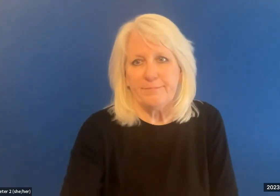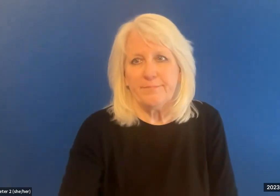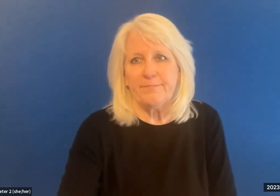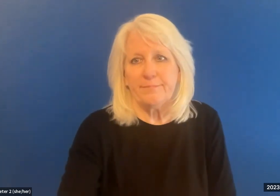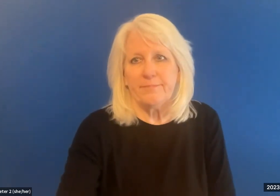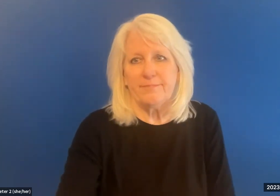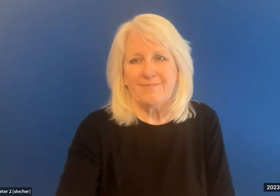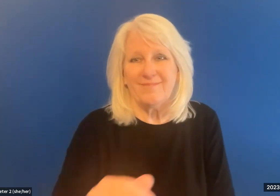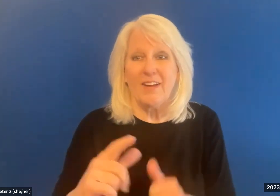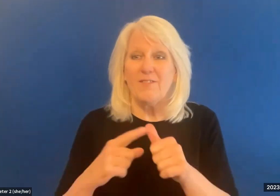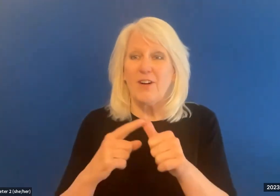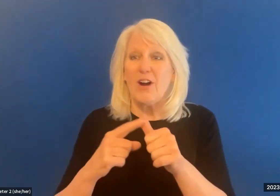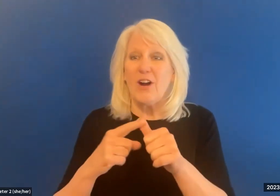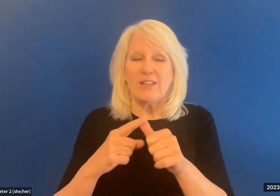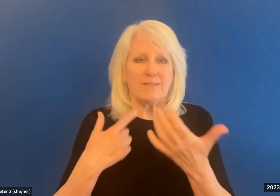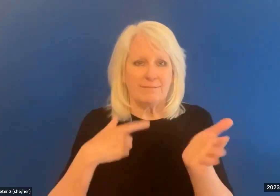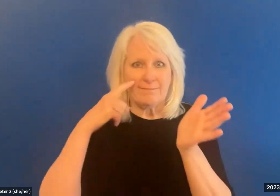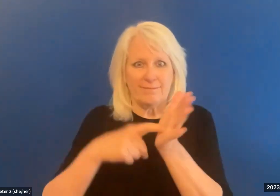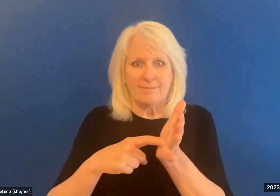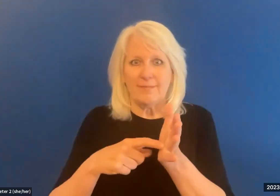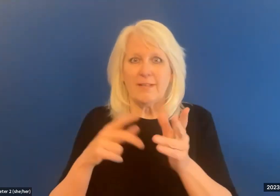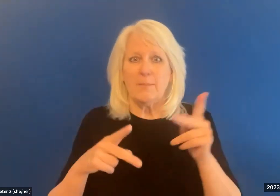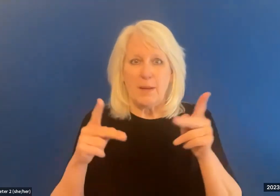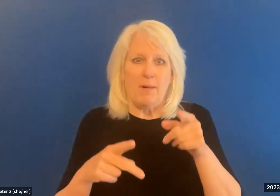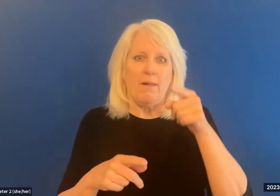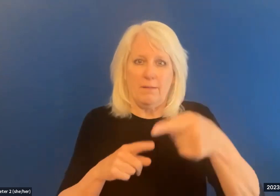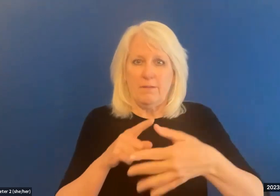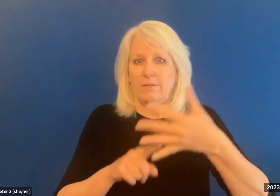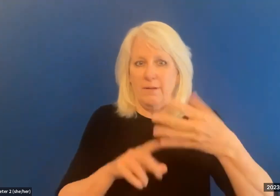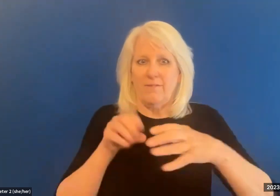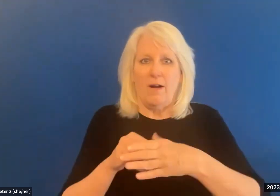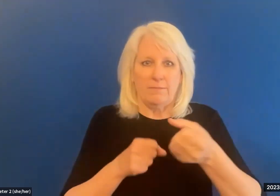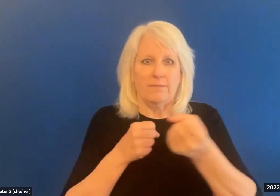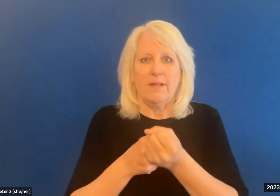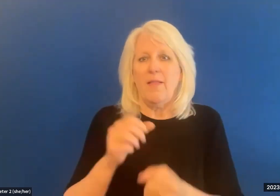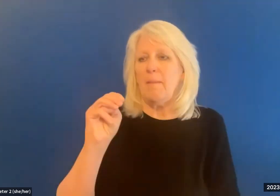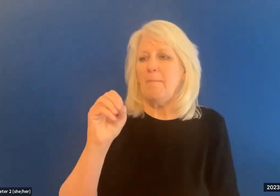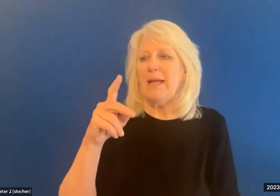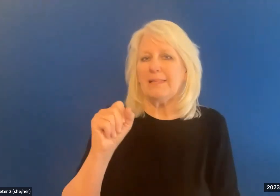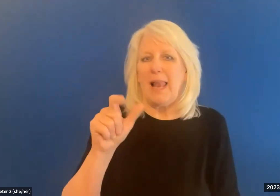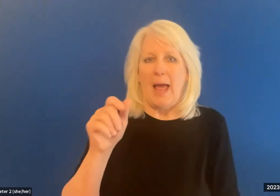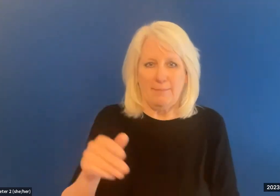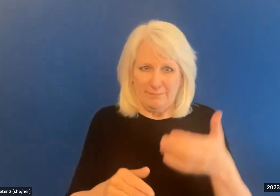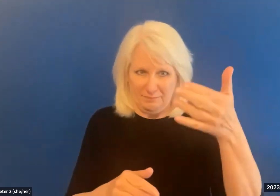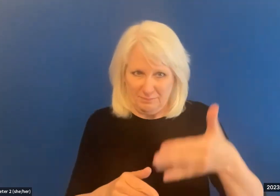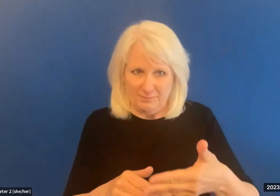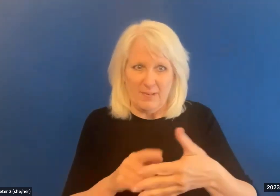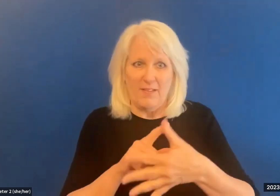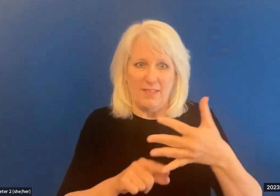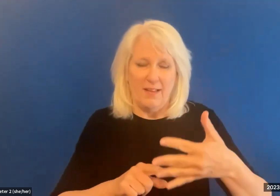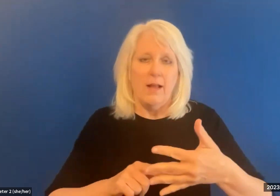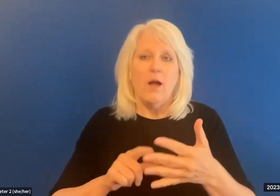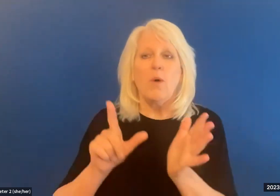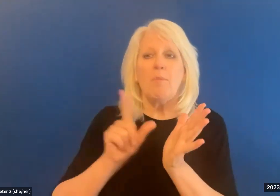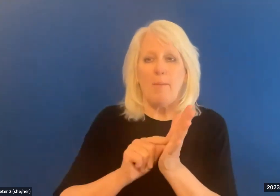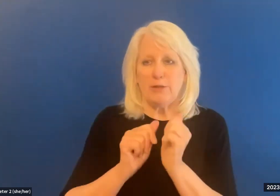Firstly, I would like to acknowledge the amazing people from the Docs with Disabilities Initiative, Meeks Lab. The names listed here are those who have authored this publication